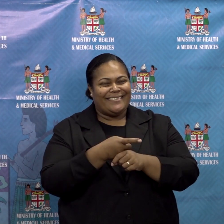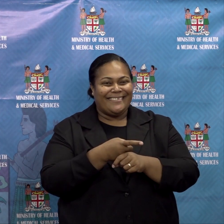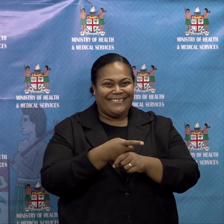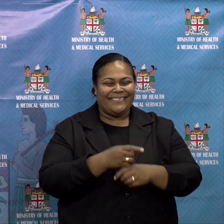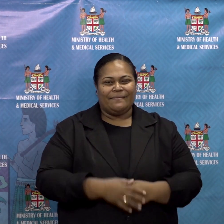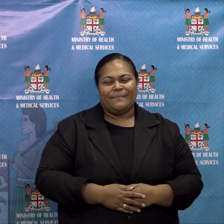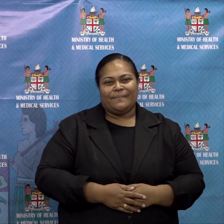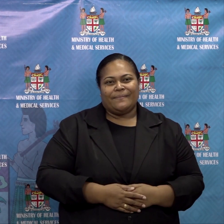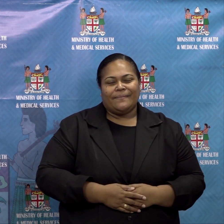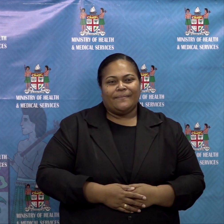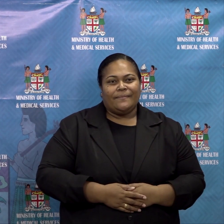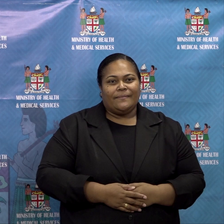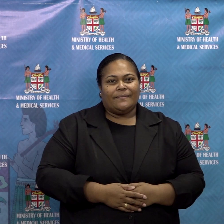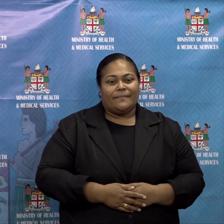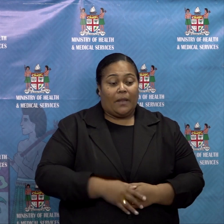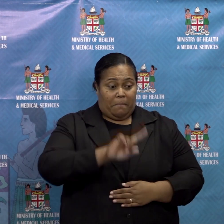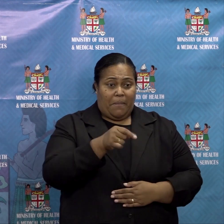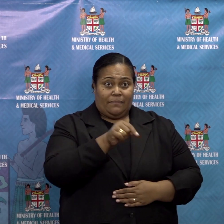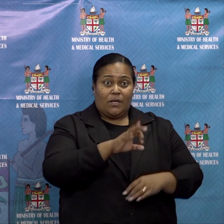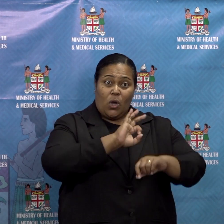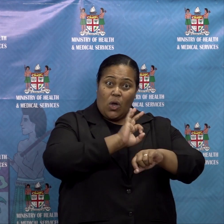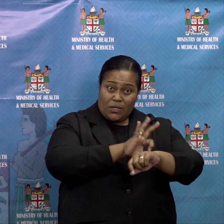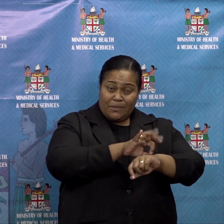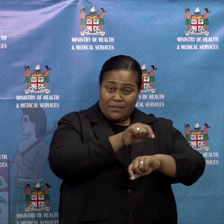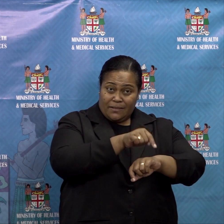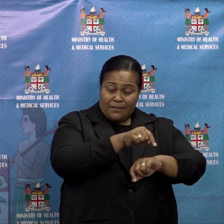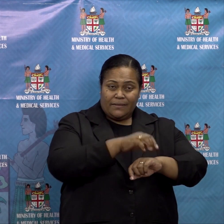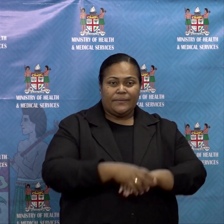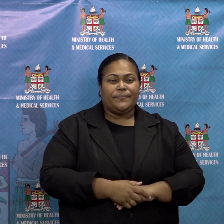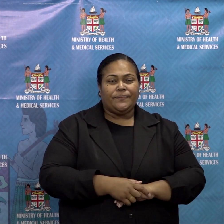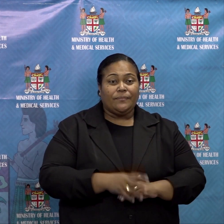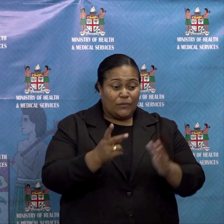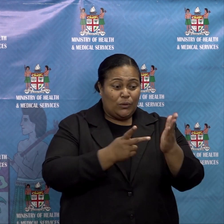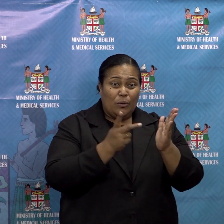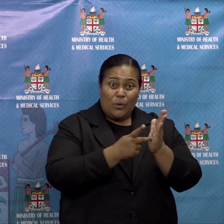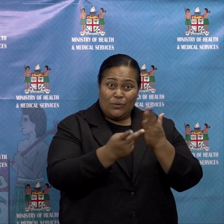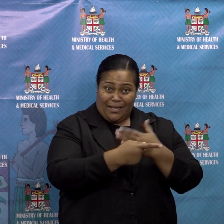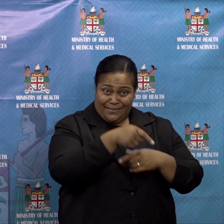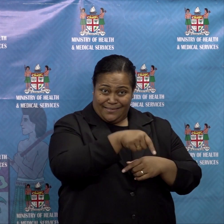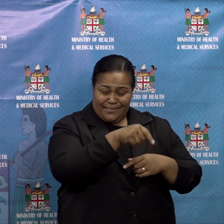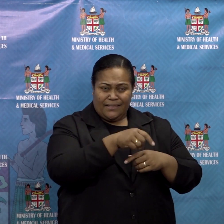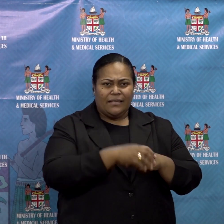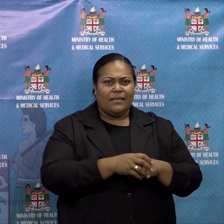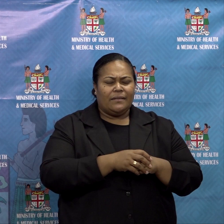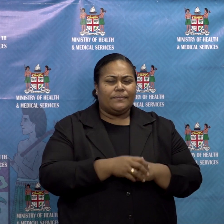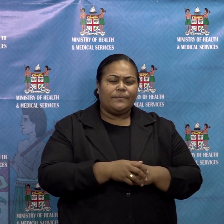However, the hospital's current pilot telehealth project on virtual